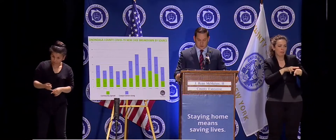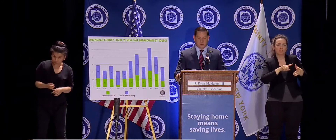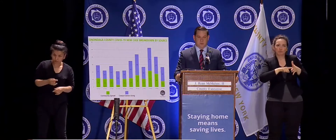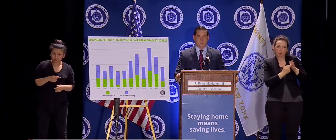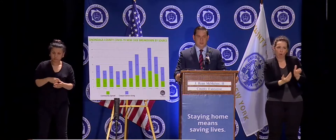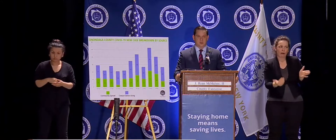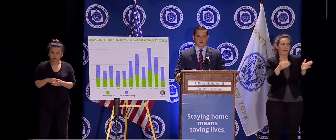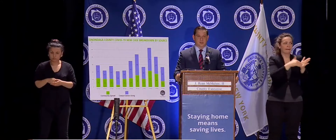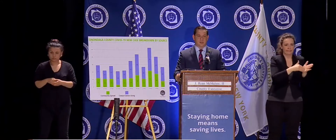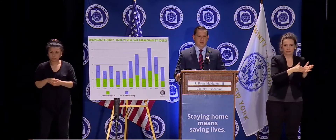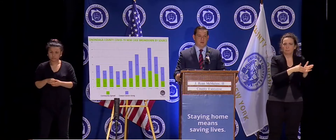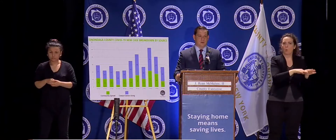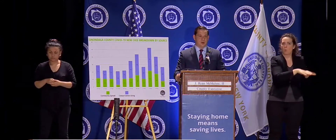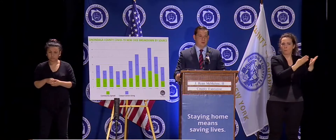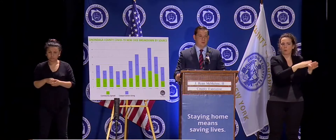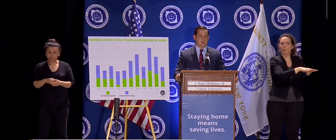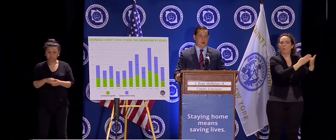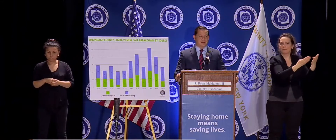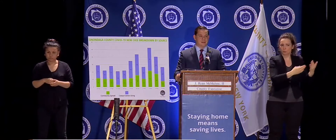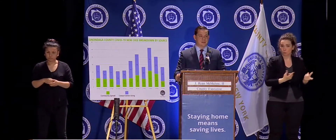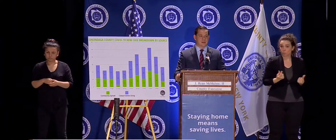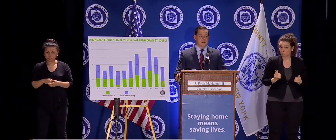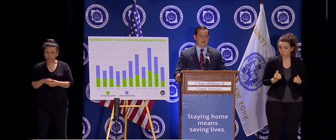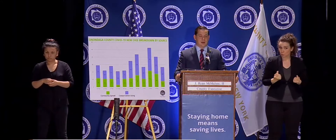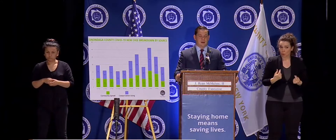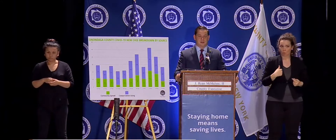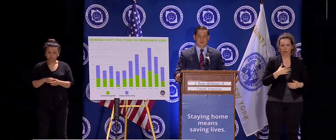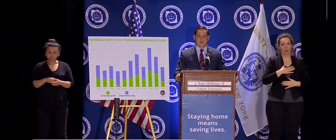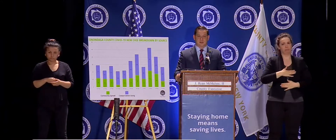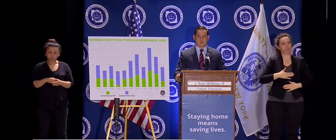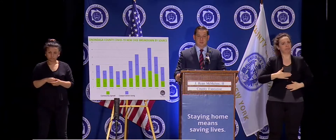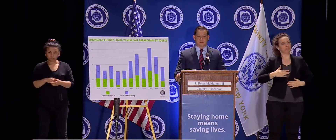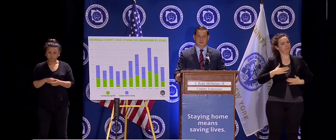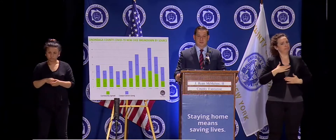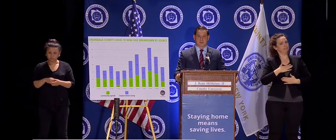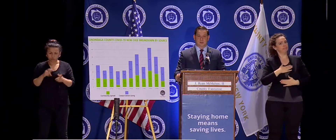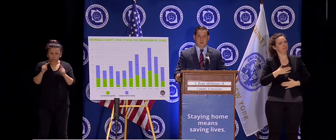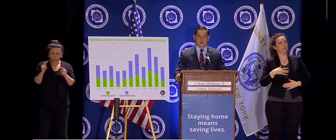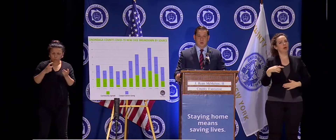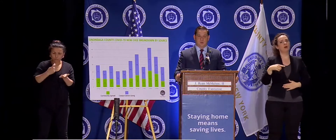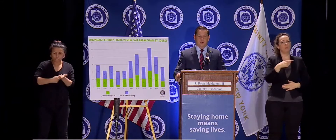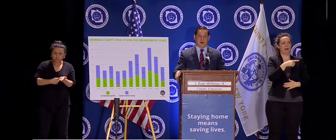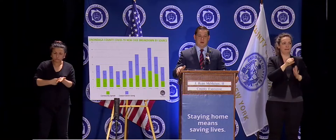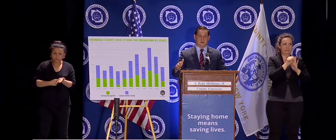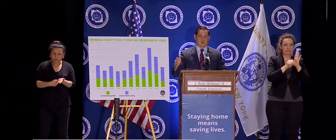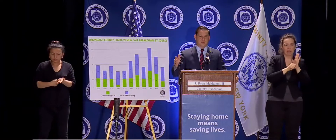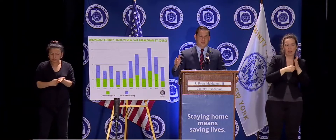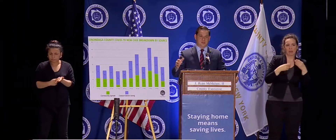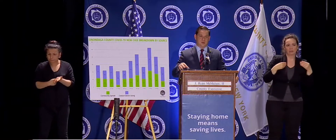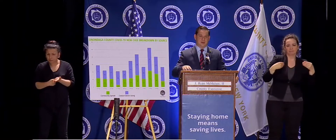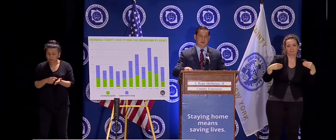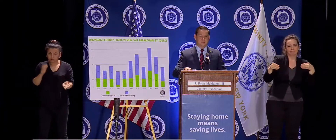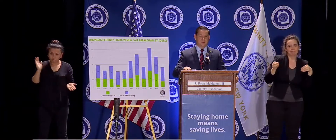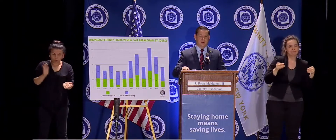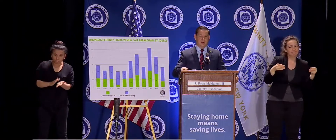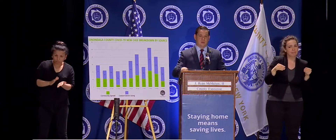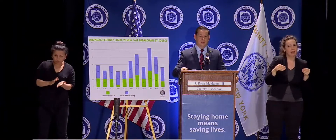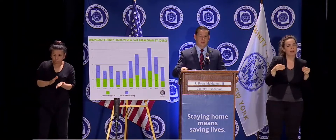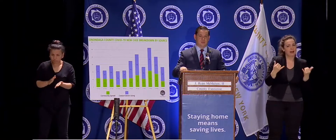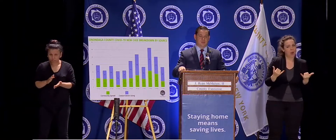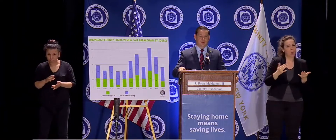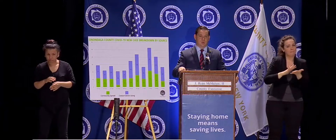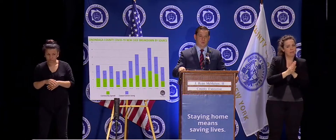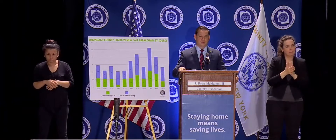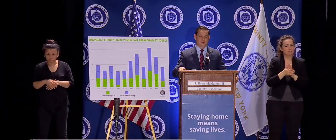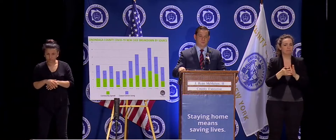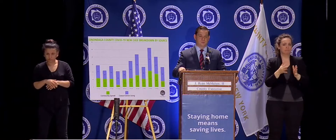appreciative of some of the loosening of regs on existing businesses. We put out an interpretation related to auto